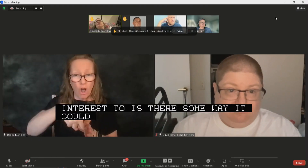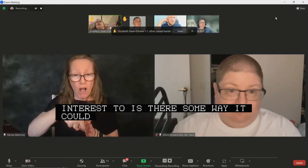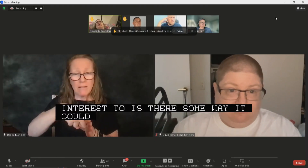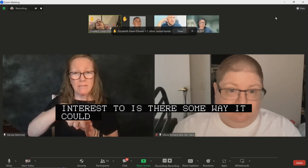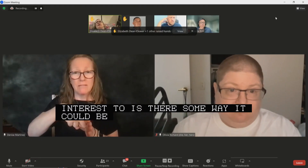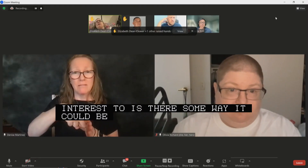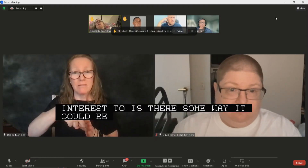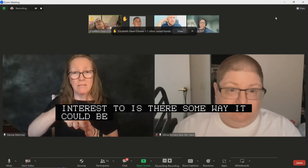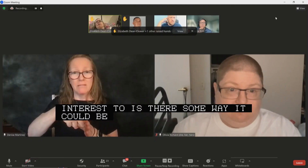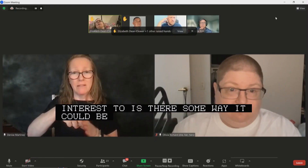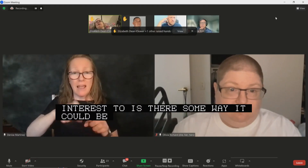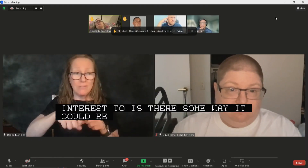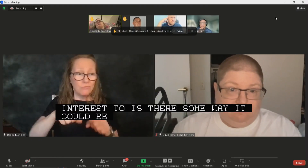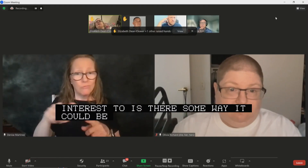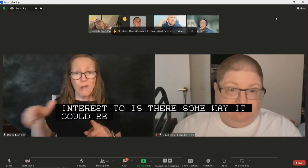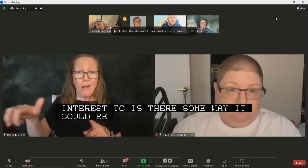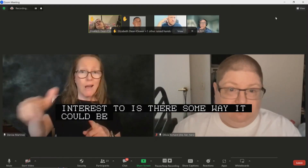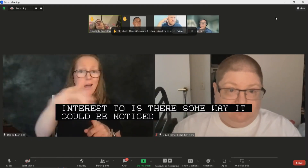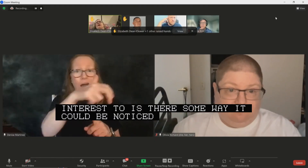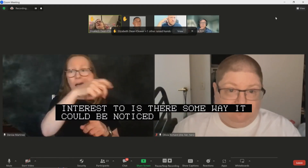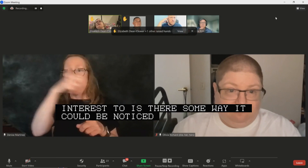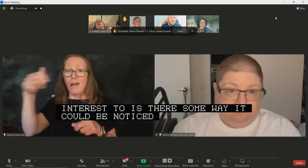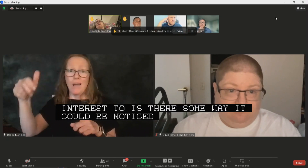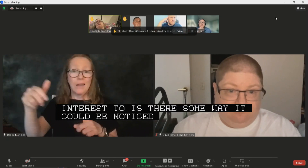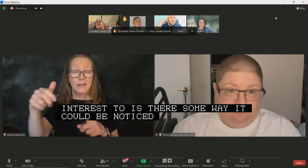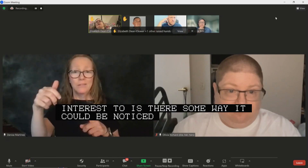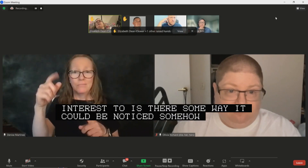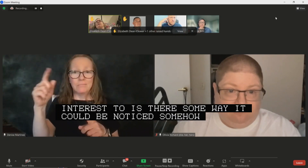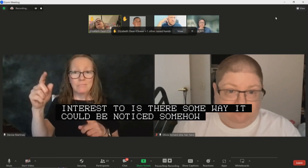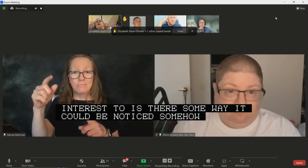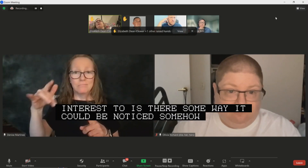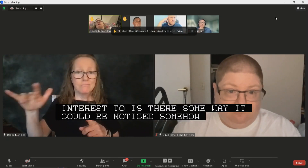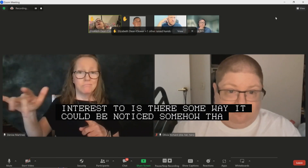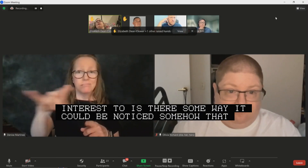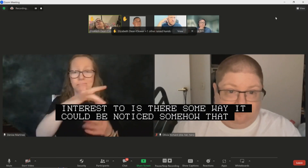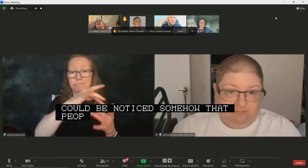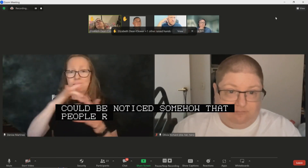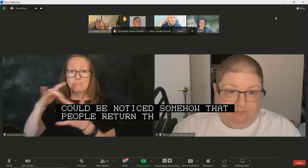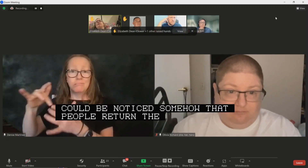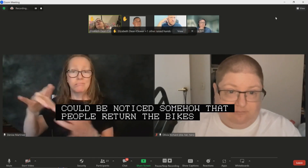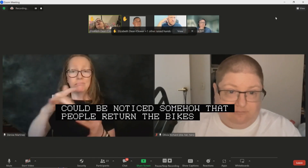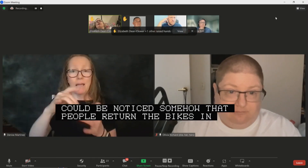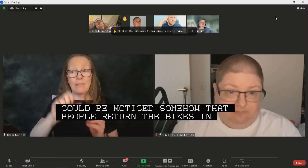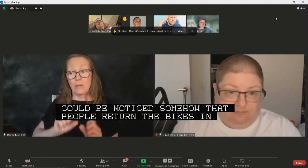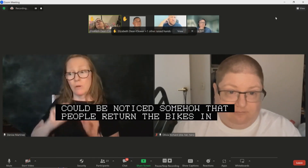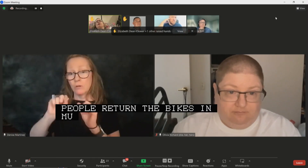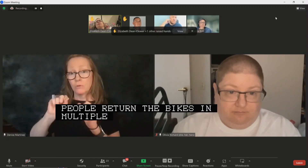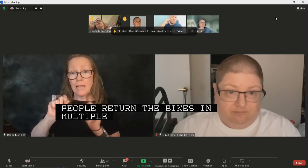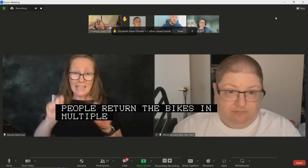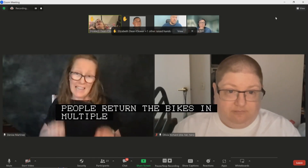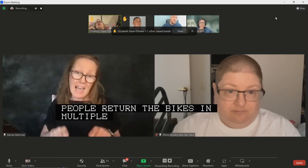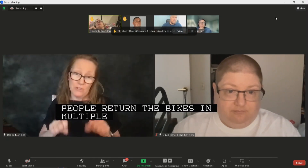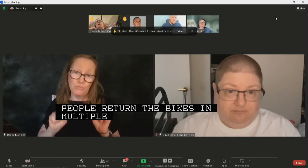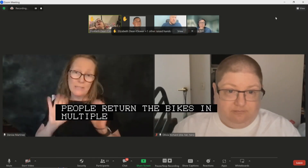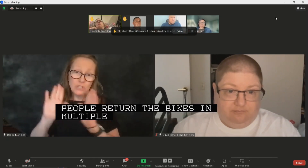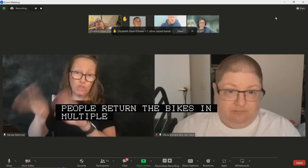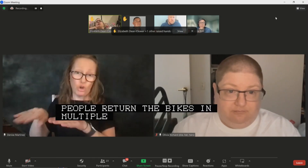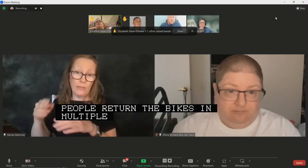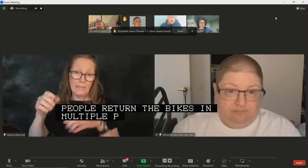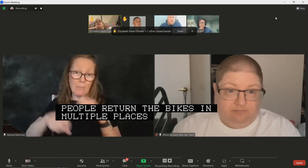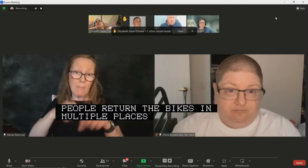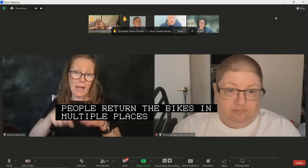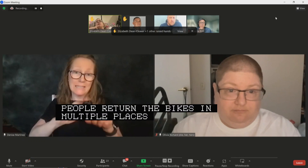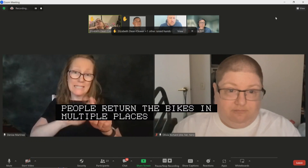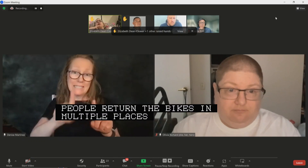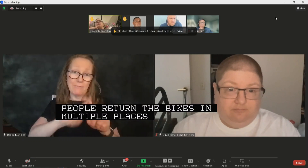bikes in multiple places, is there, it might not, might require a little bit more thinking through,